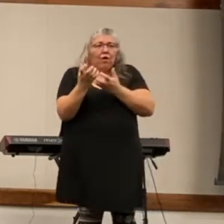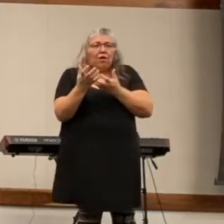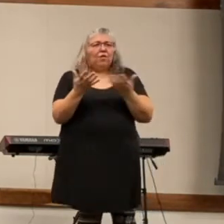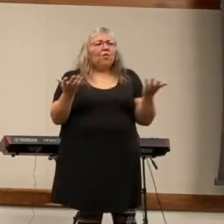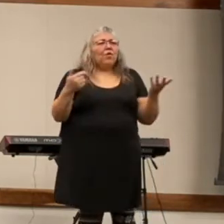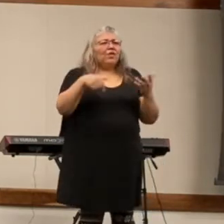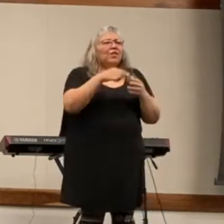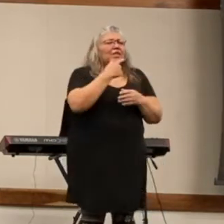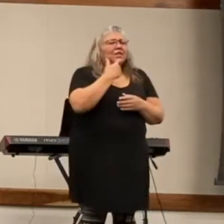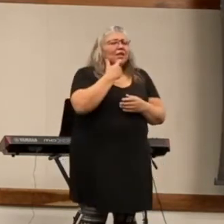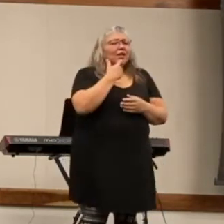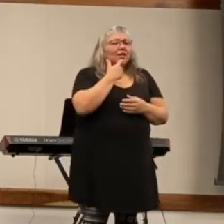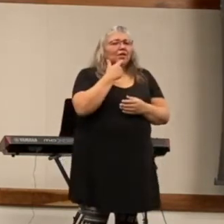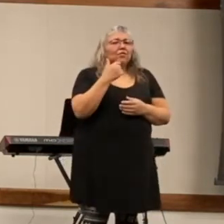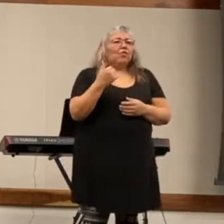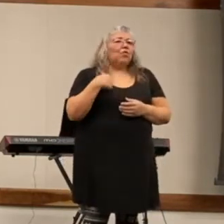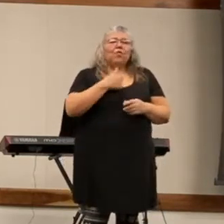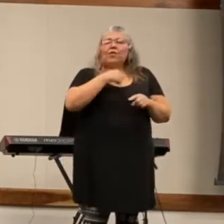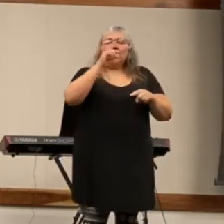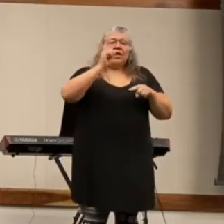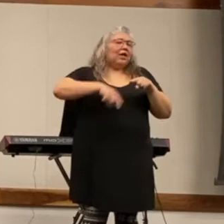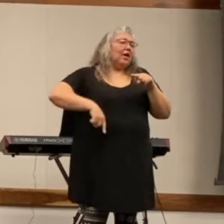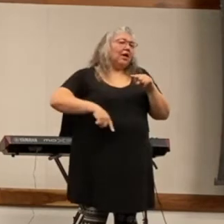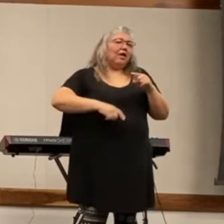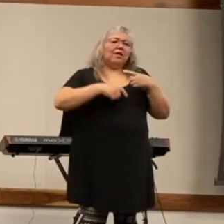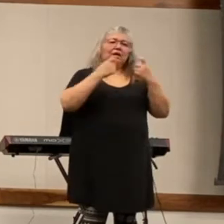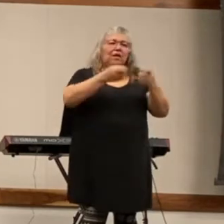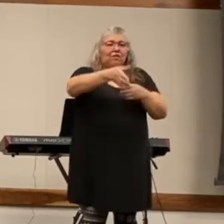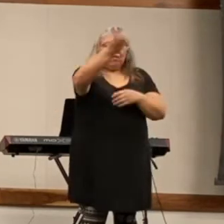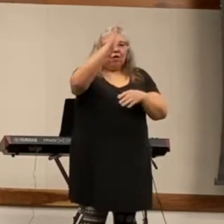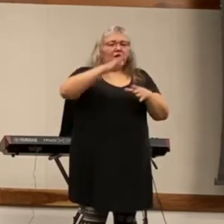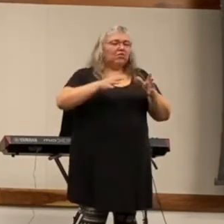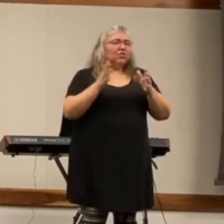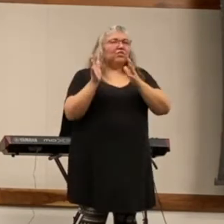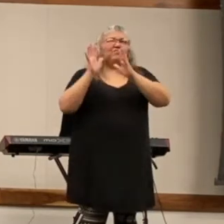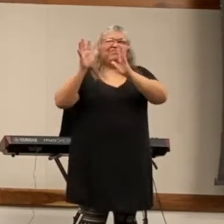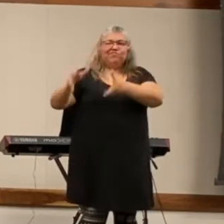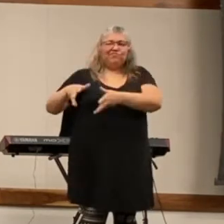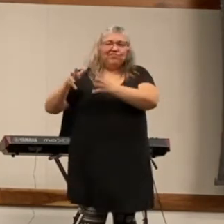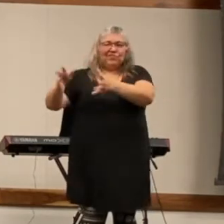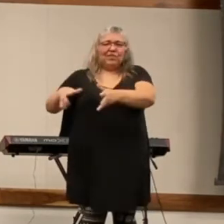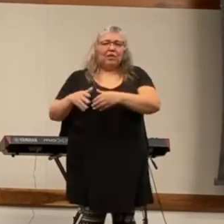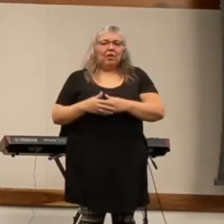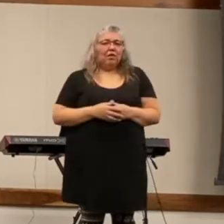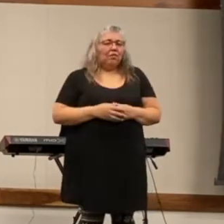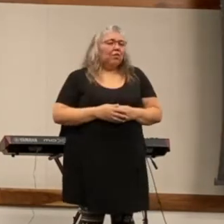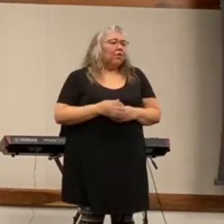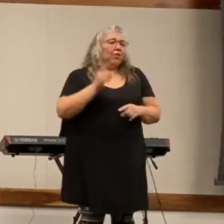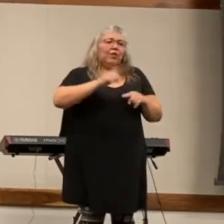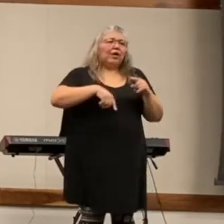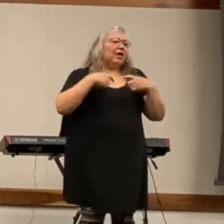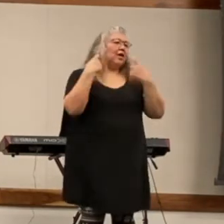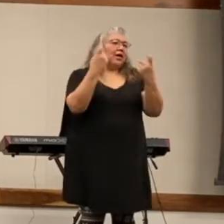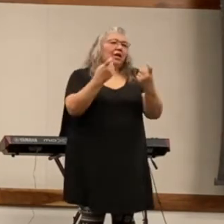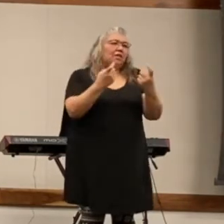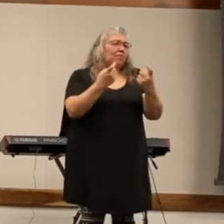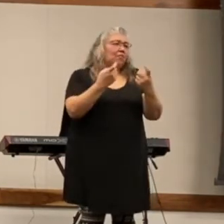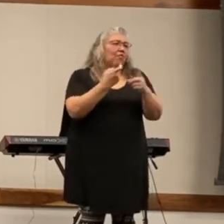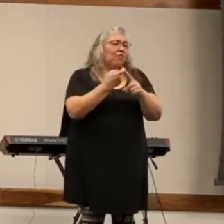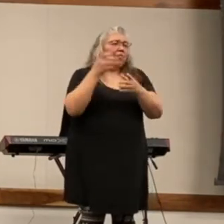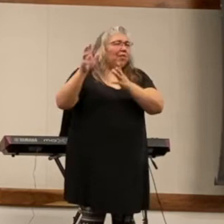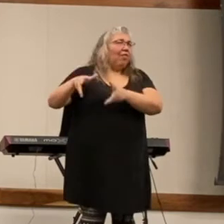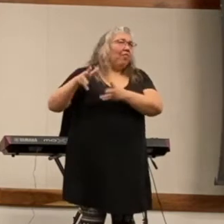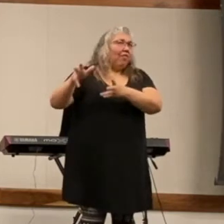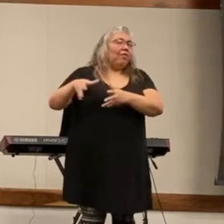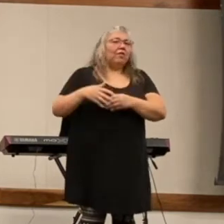What this proverb is saying is that we can't give God the leftovers. We can't give to him out of the leftovers.